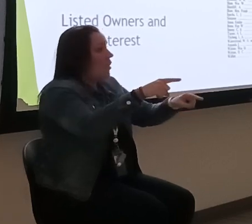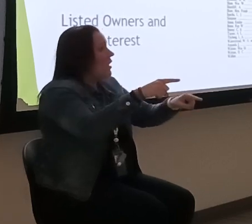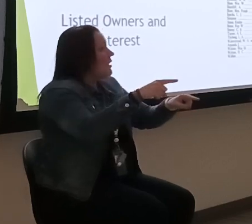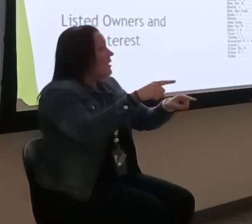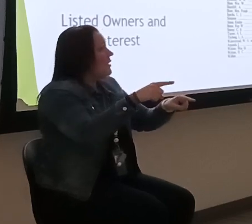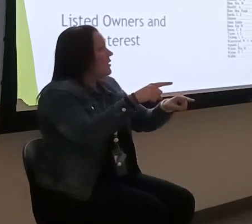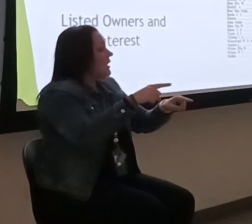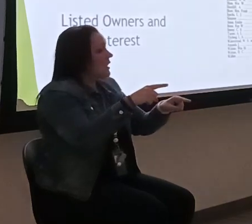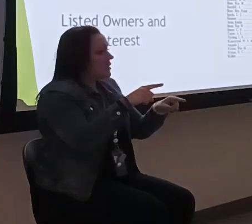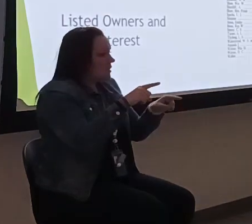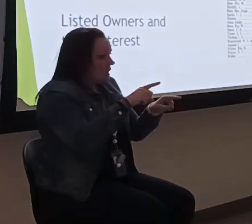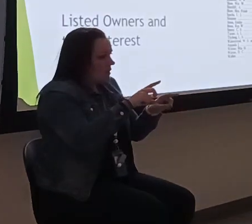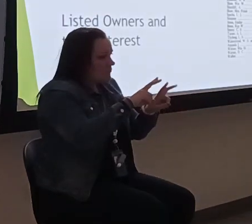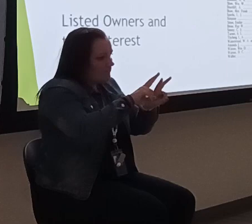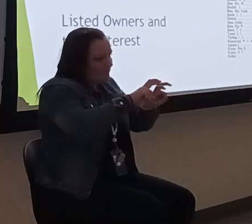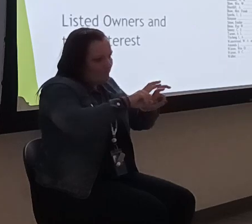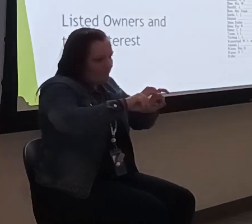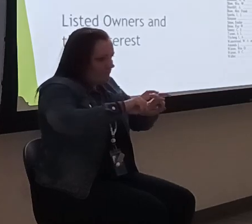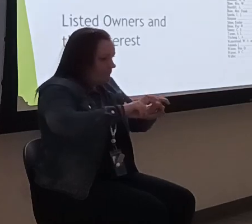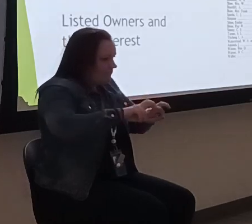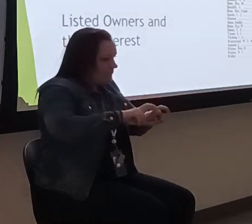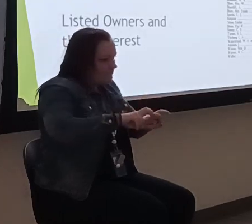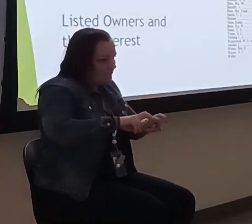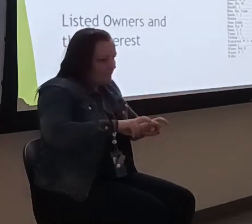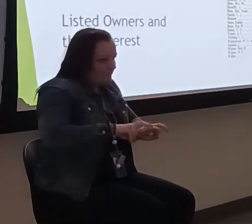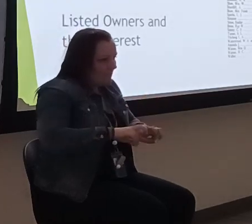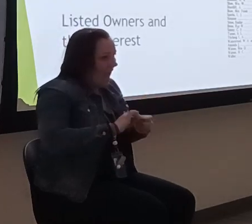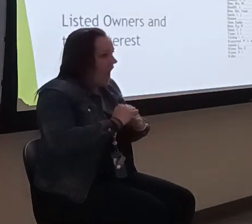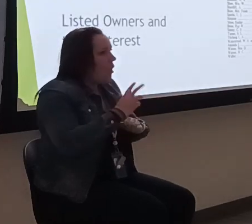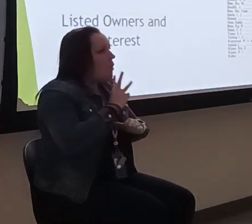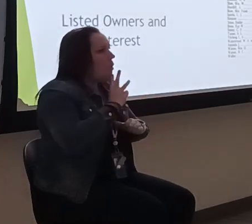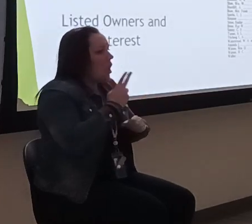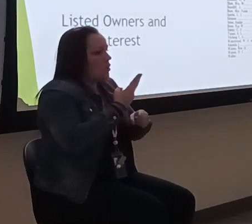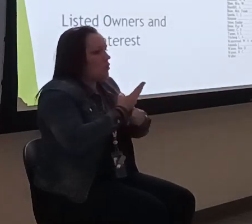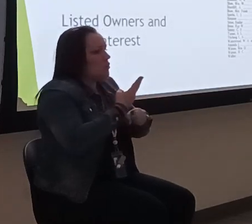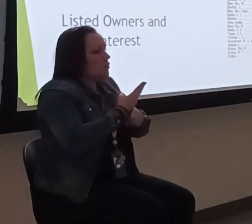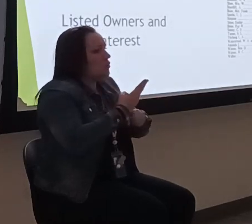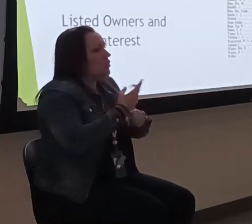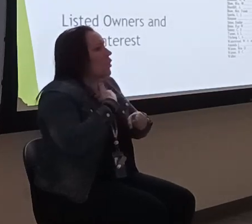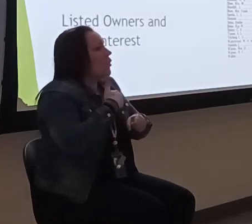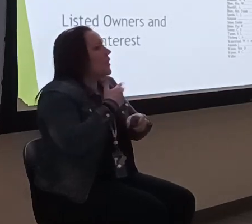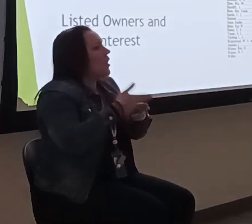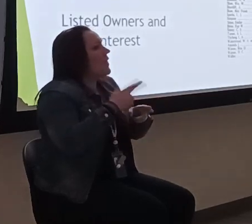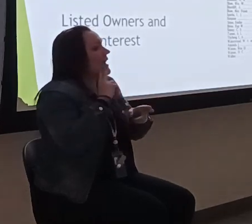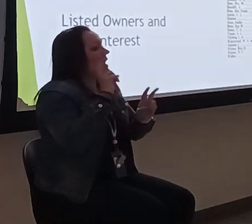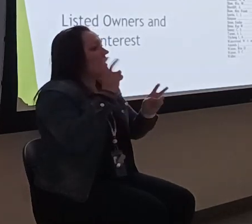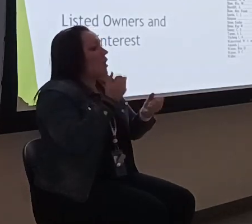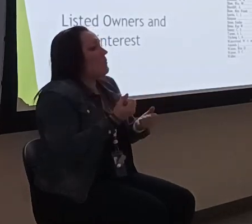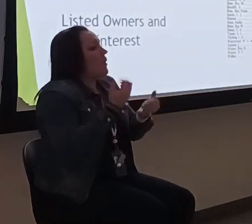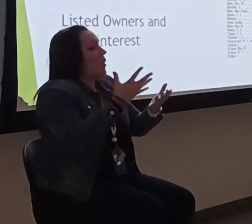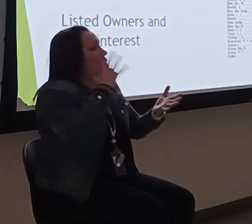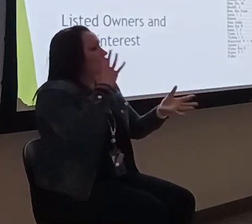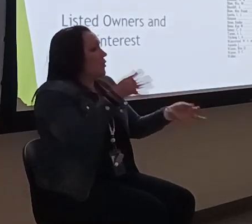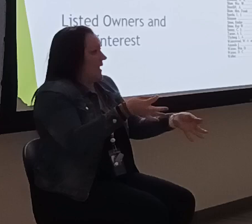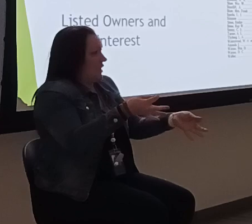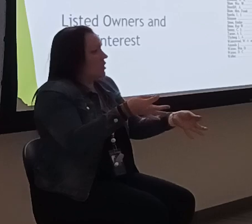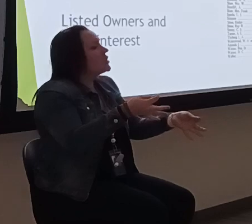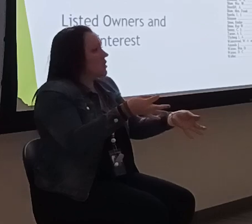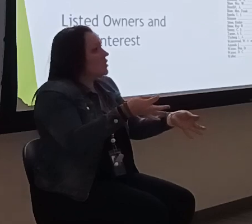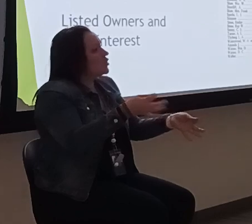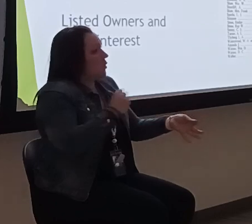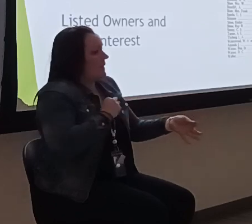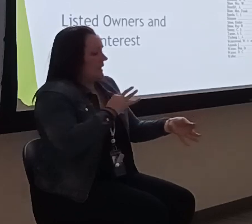an inventory of how the water was being used, and we called that a proposed determination. And so basically the